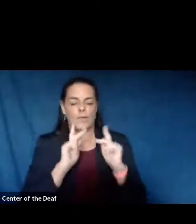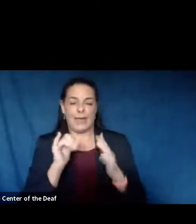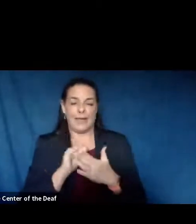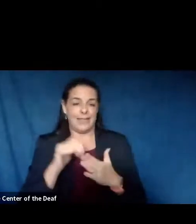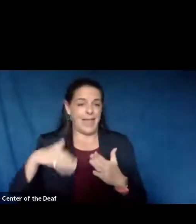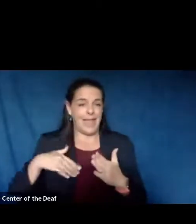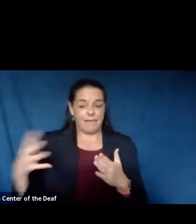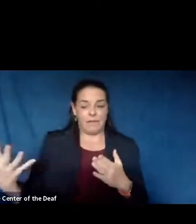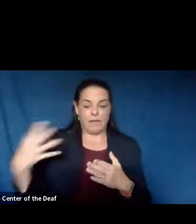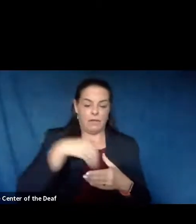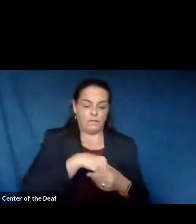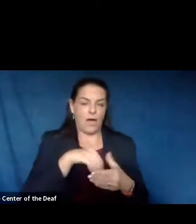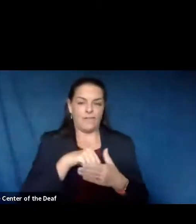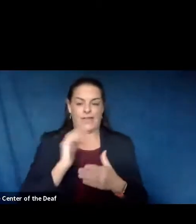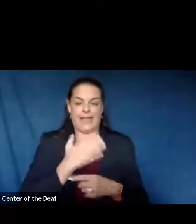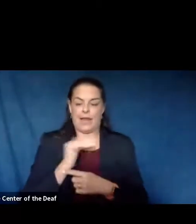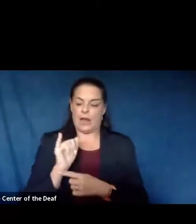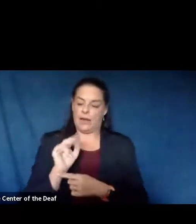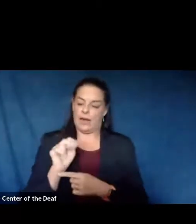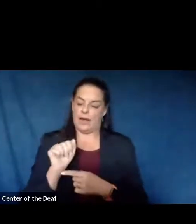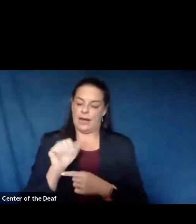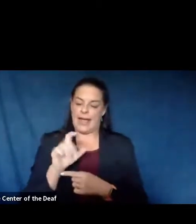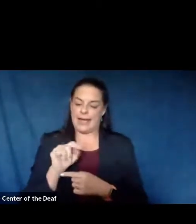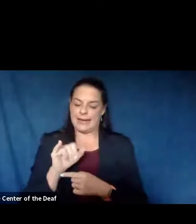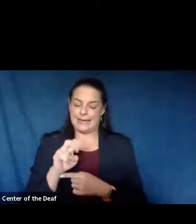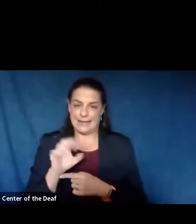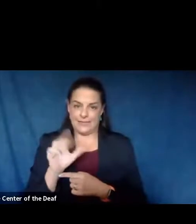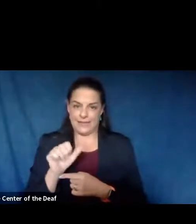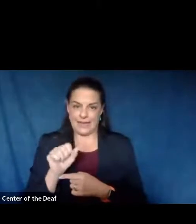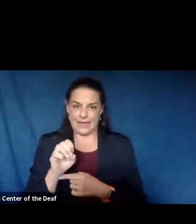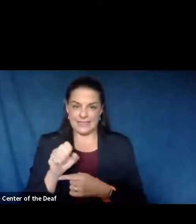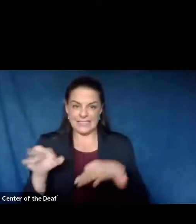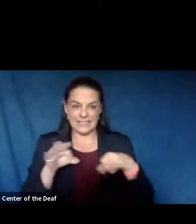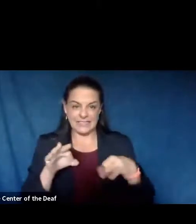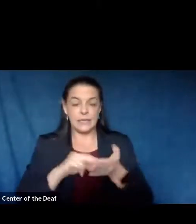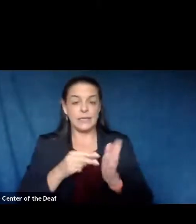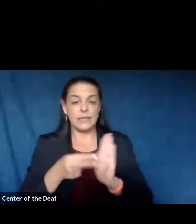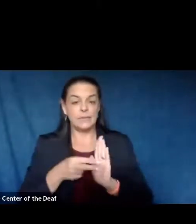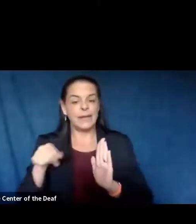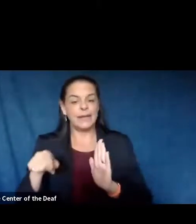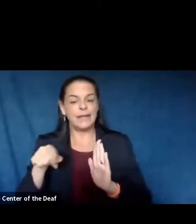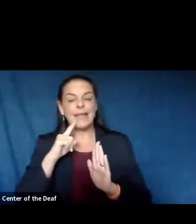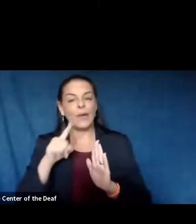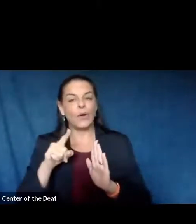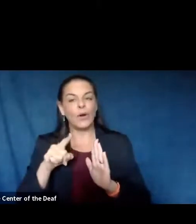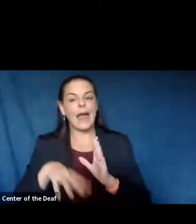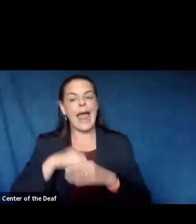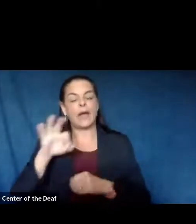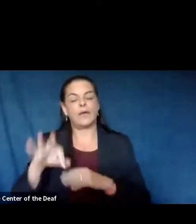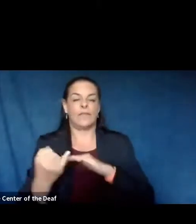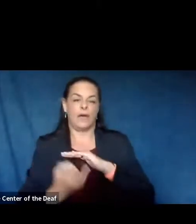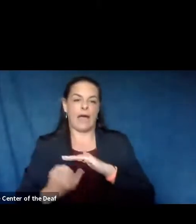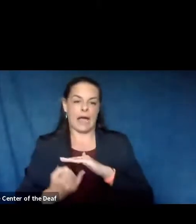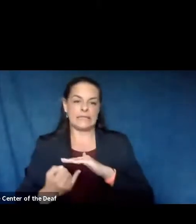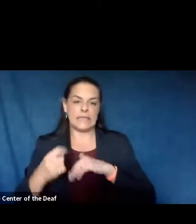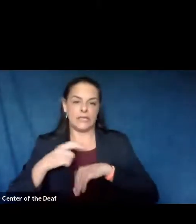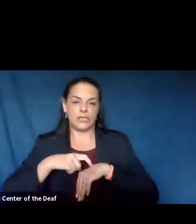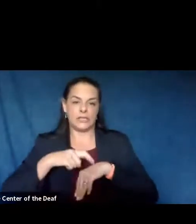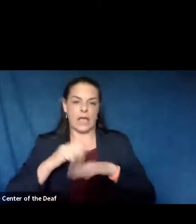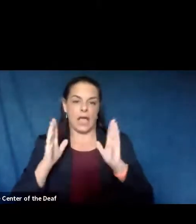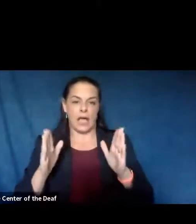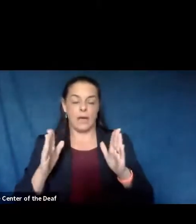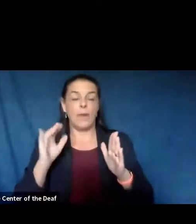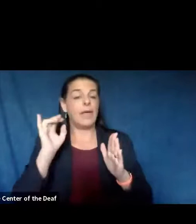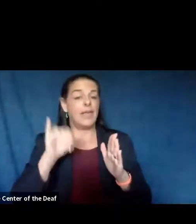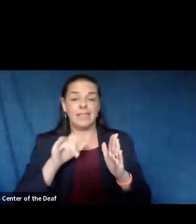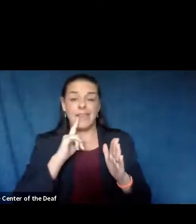pulled into our inactive case definition, meaning that they were out of their isolation period. That's as simple as